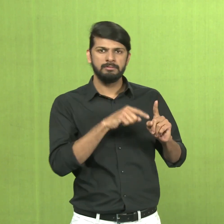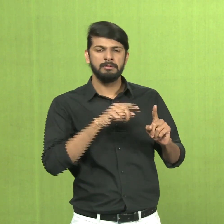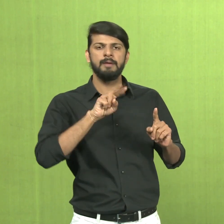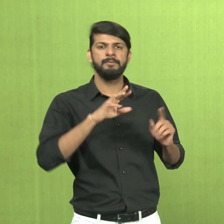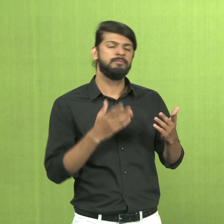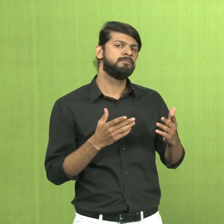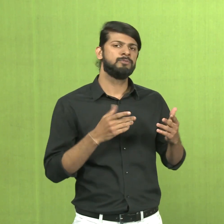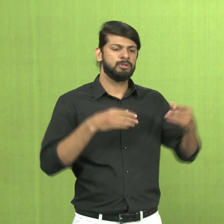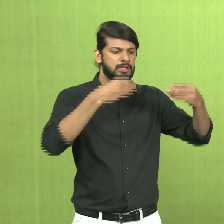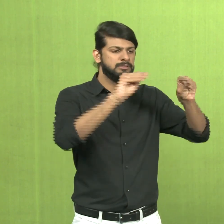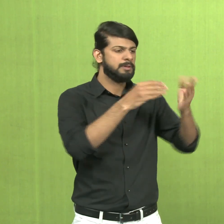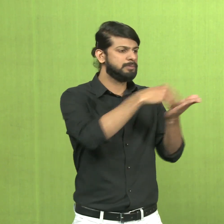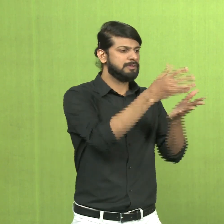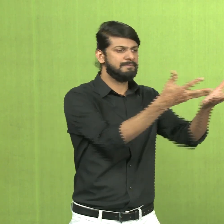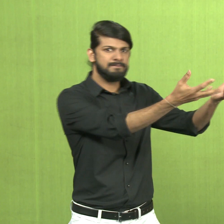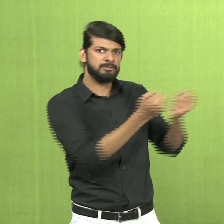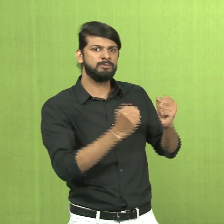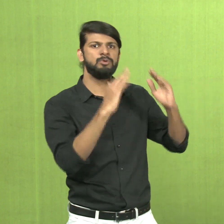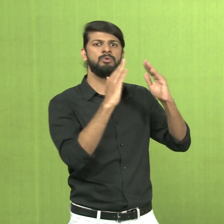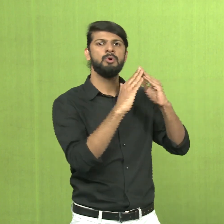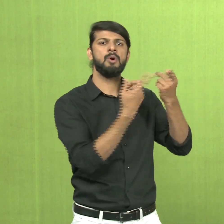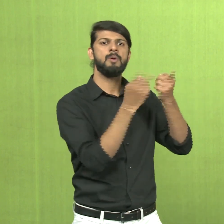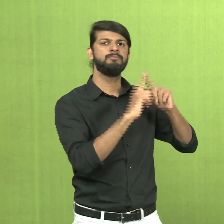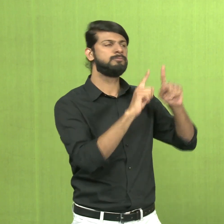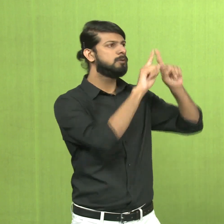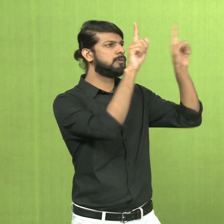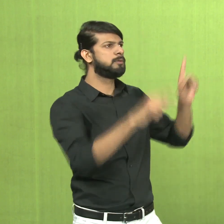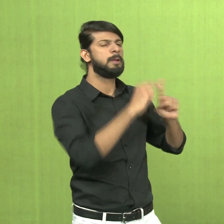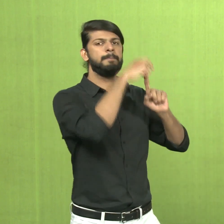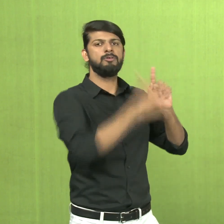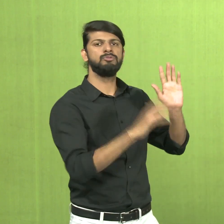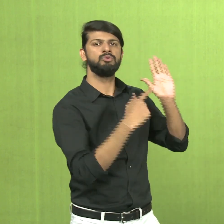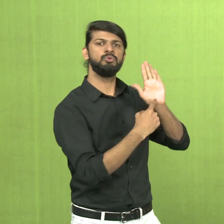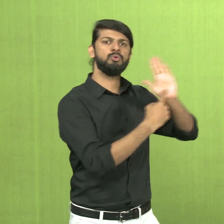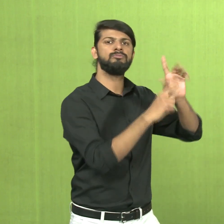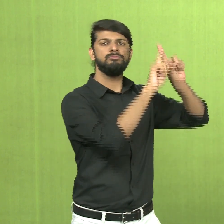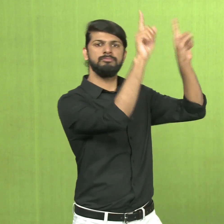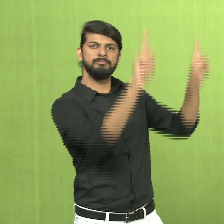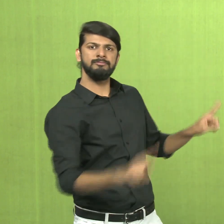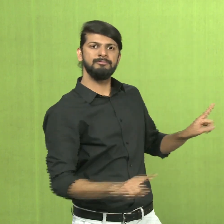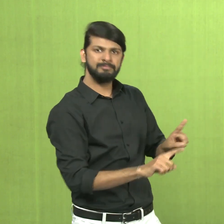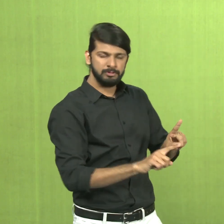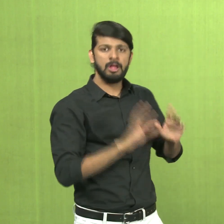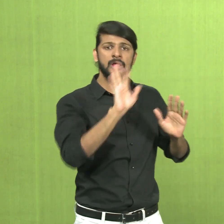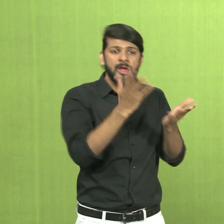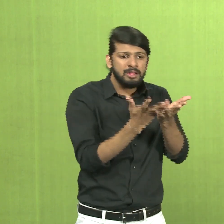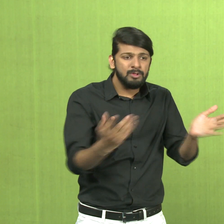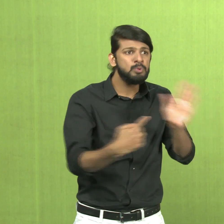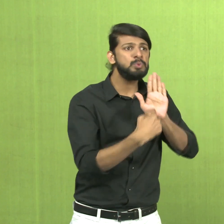The collection is personal, that is means possibly the painting has been bought by an individual and